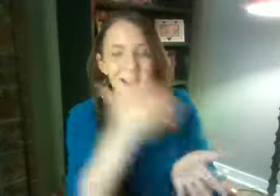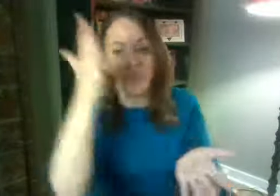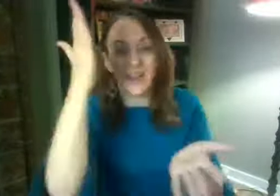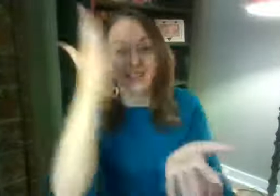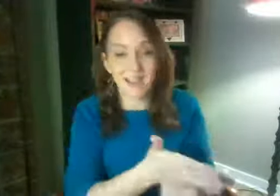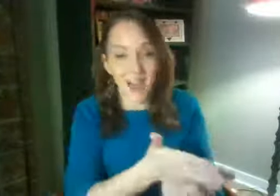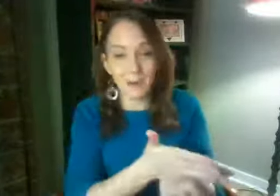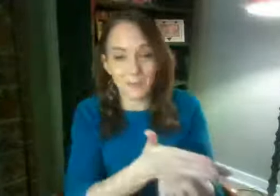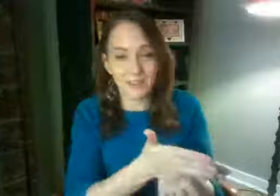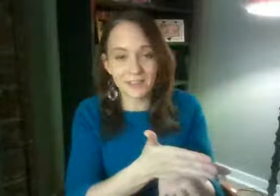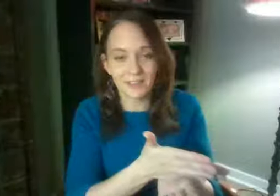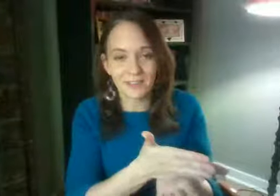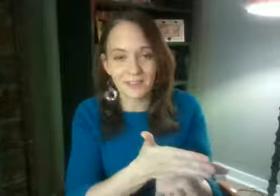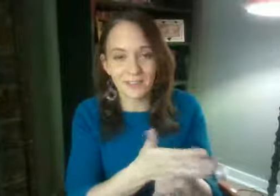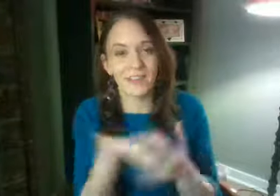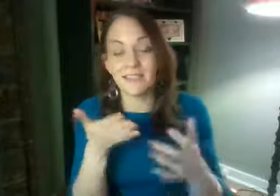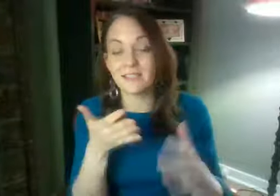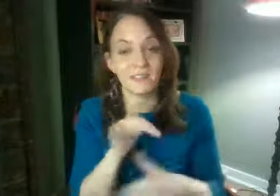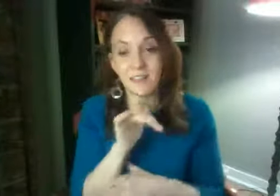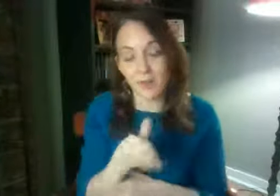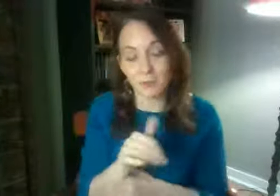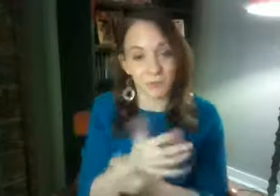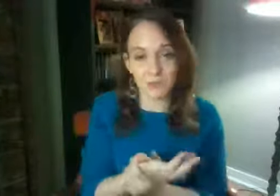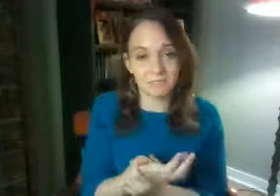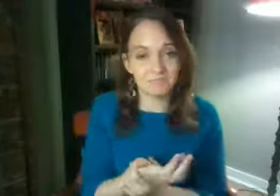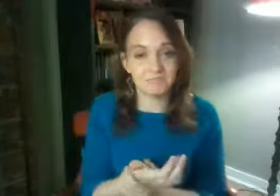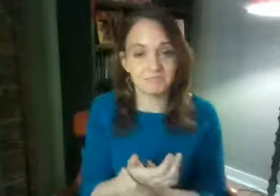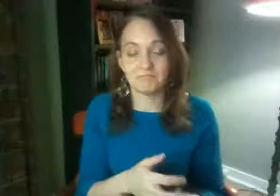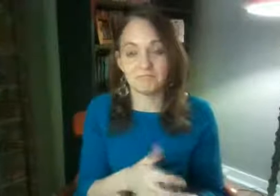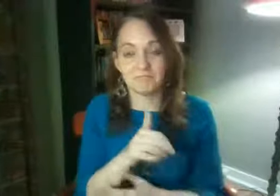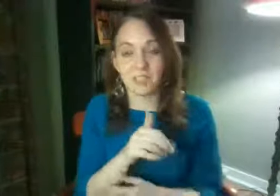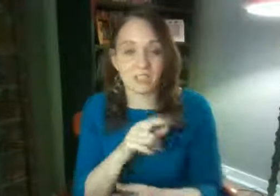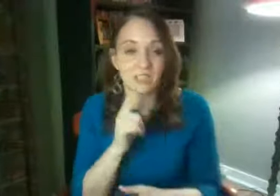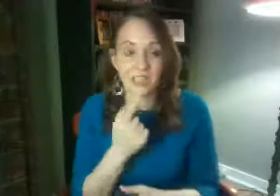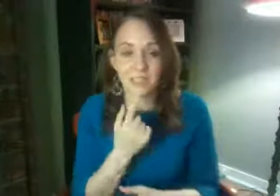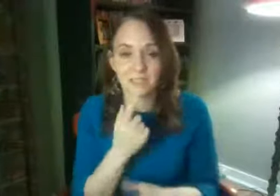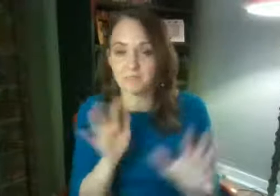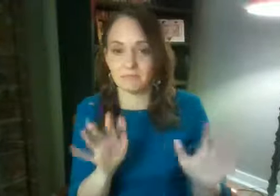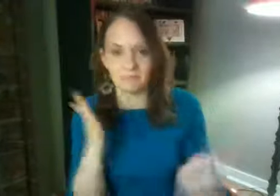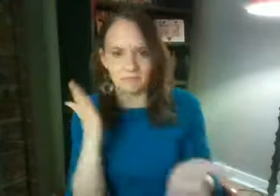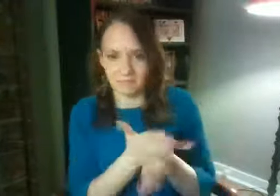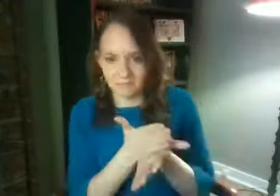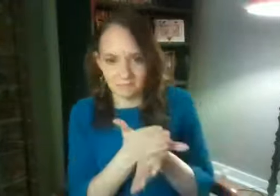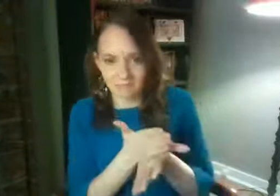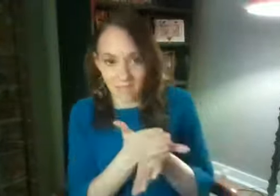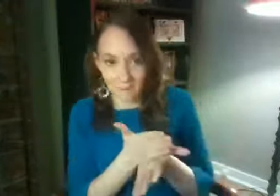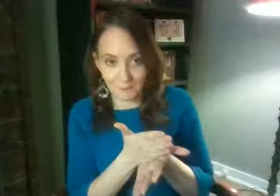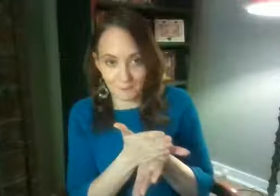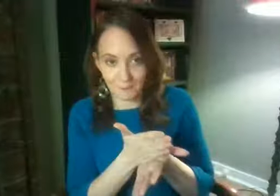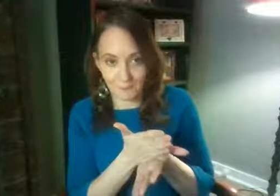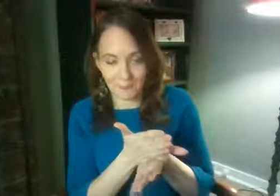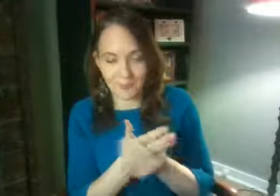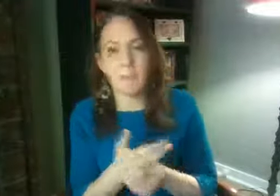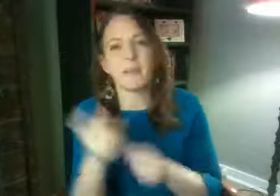And that stop is not rude. It just says, stop. But